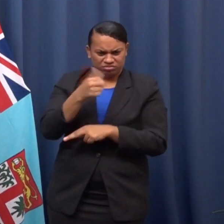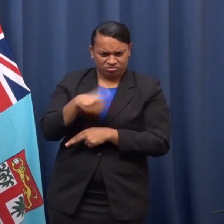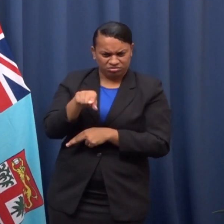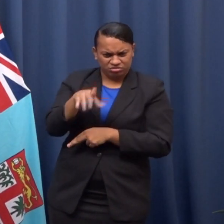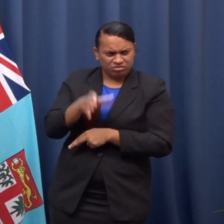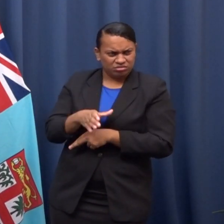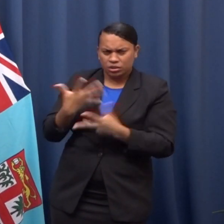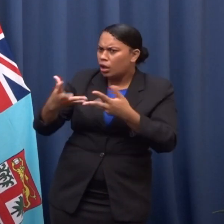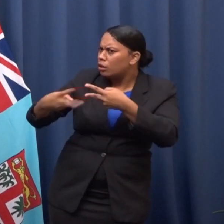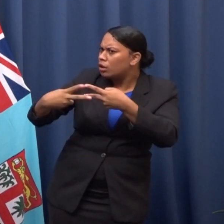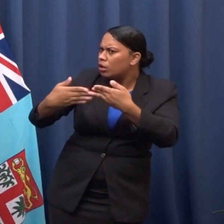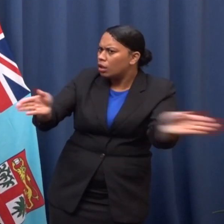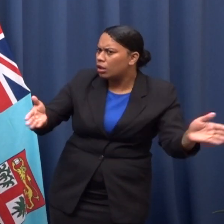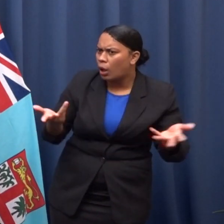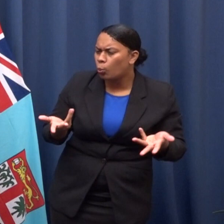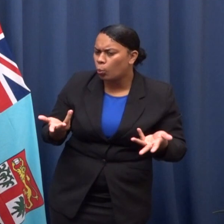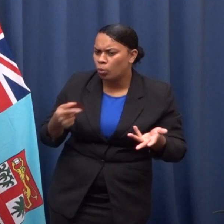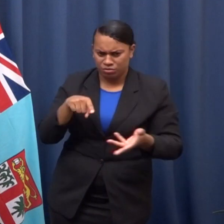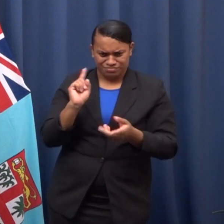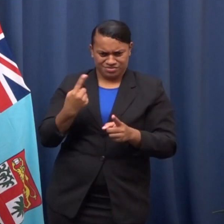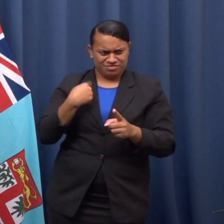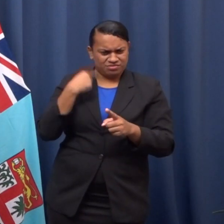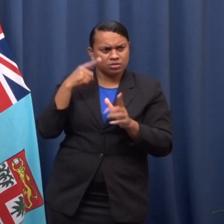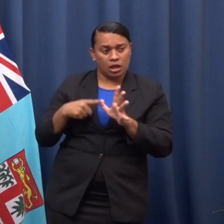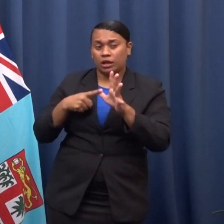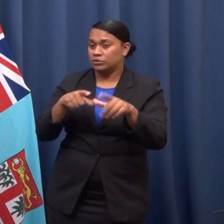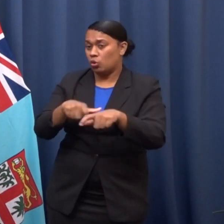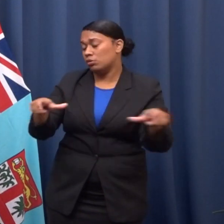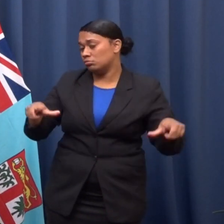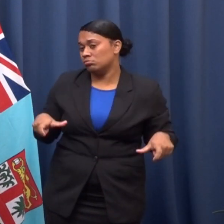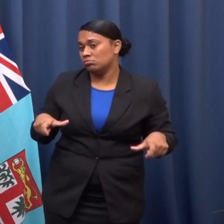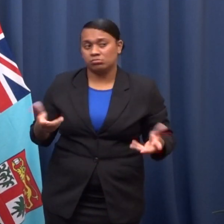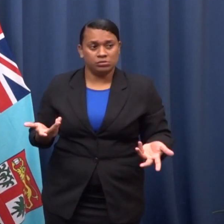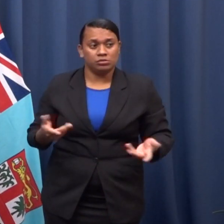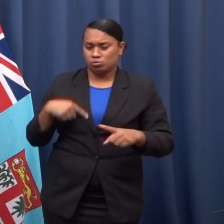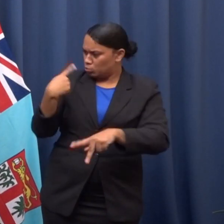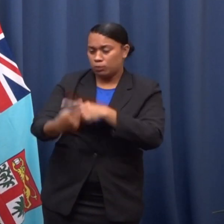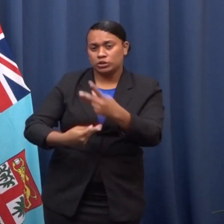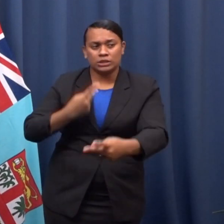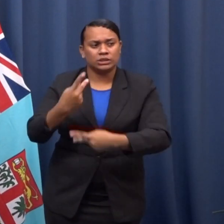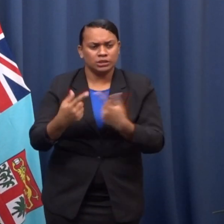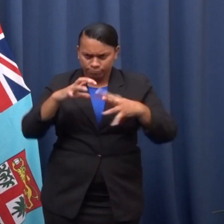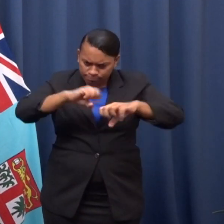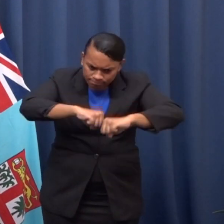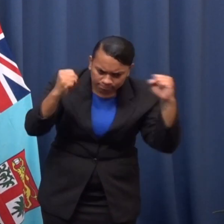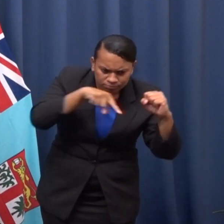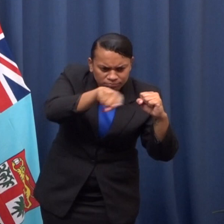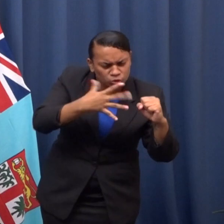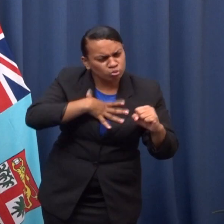All those will be produced in court, and we don't want to jeopardize that process by divulging too much information.